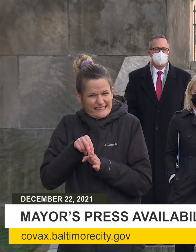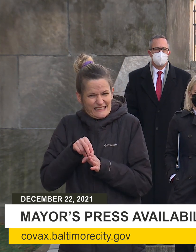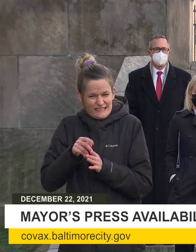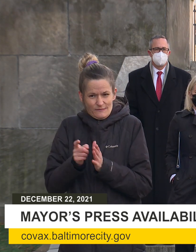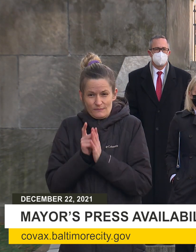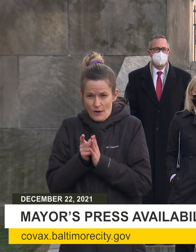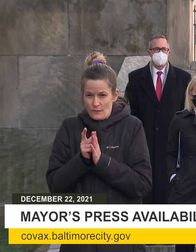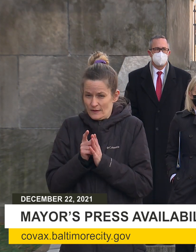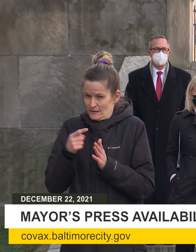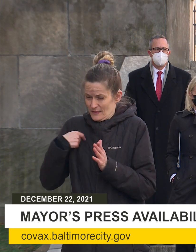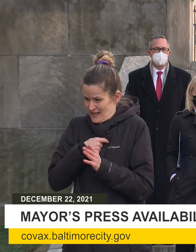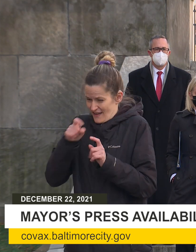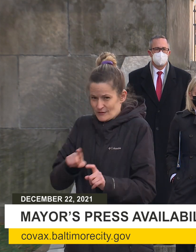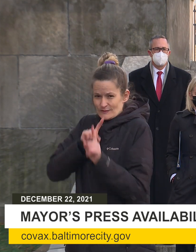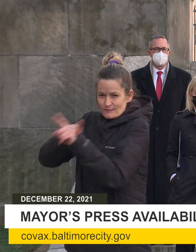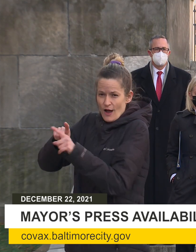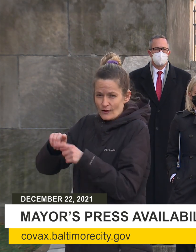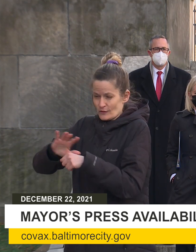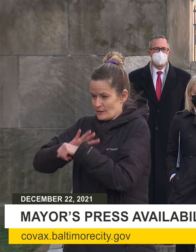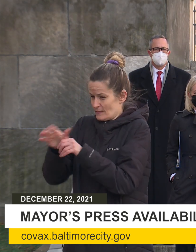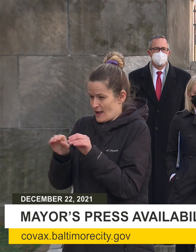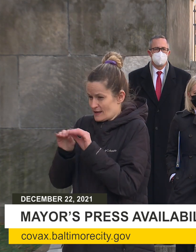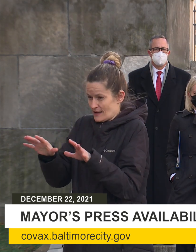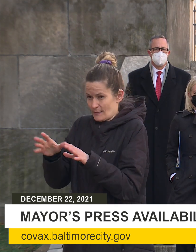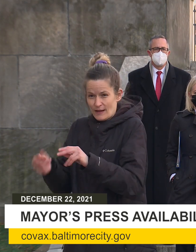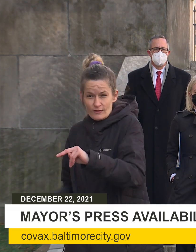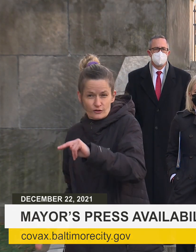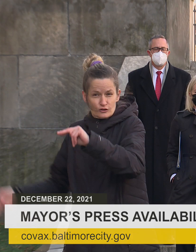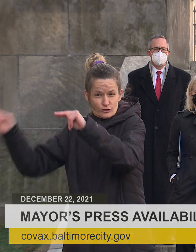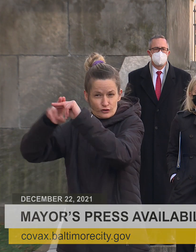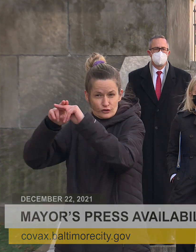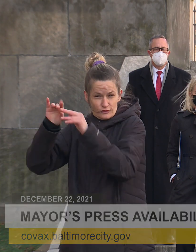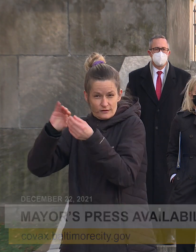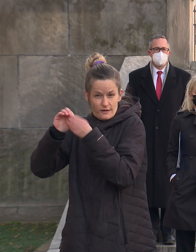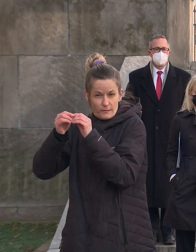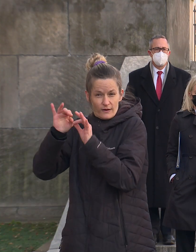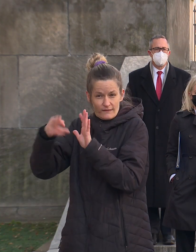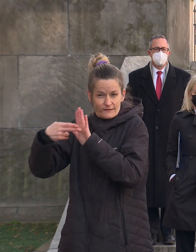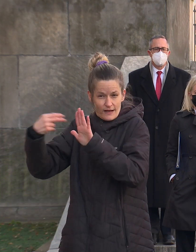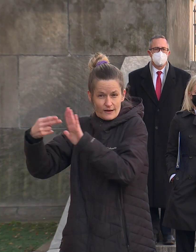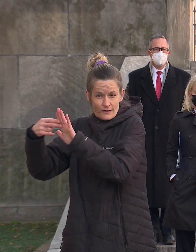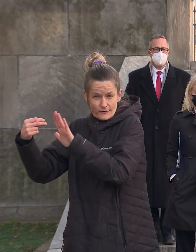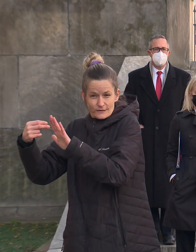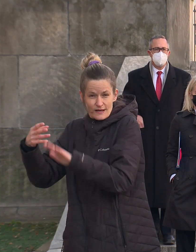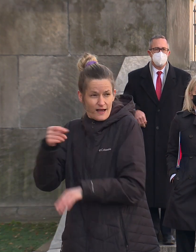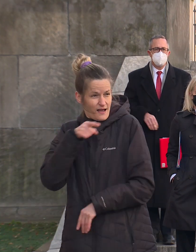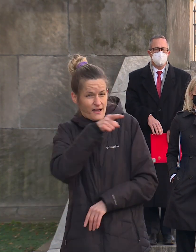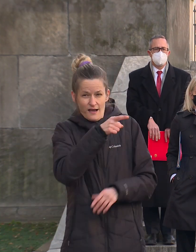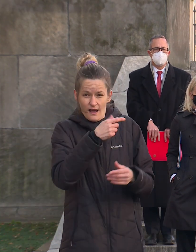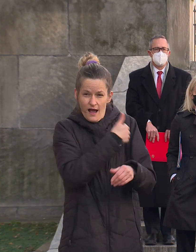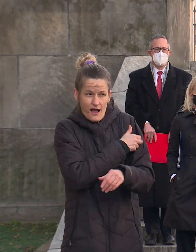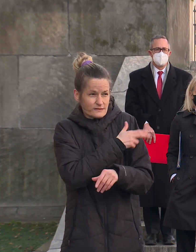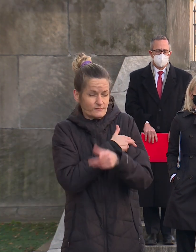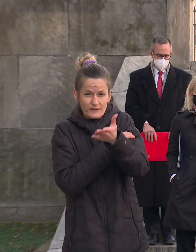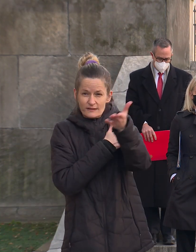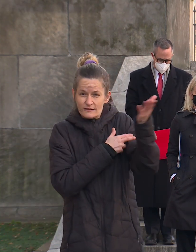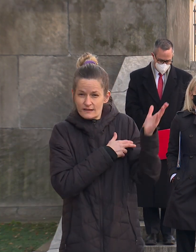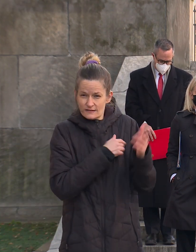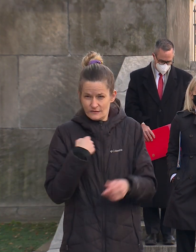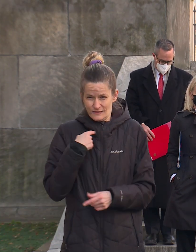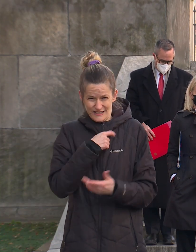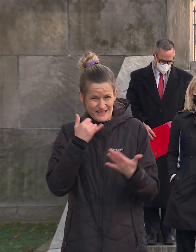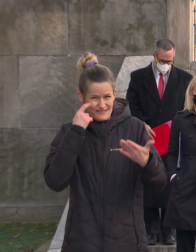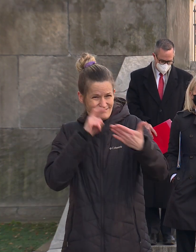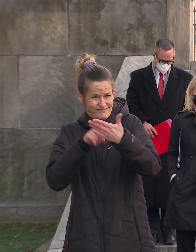First of all, across this nation, hospitals are experiencing healthcare workforce shortages. And